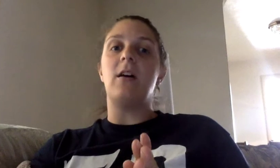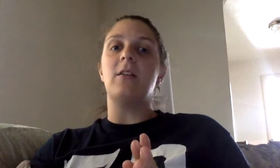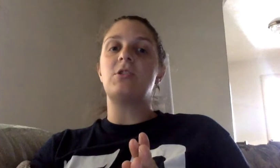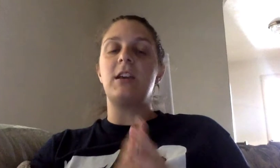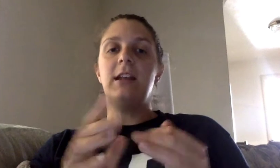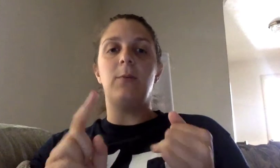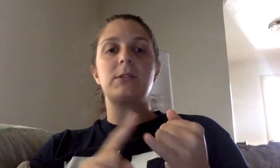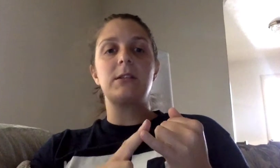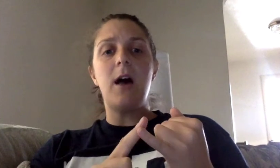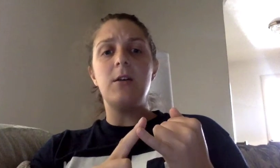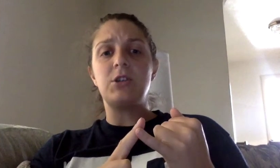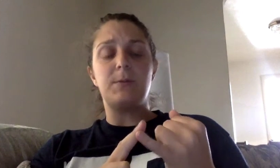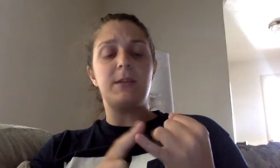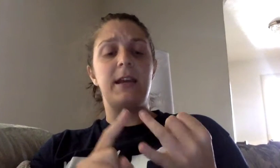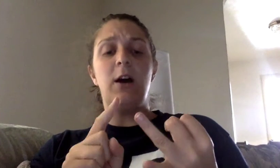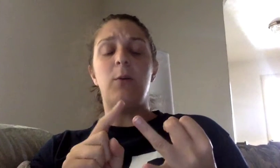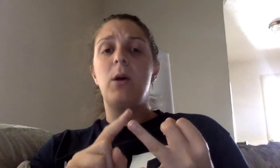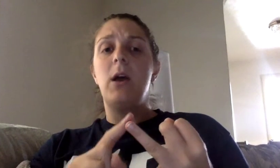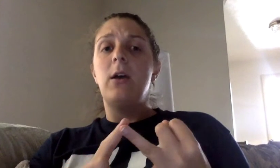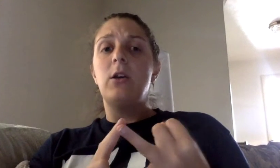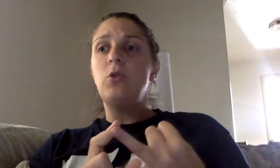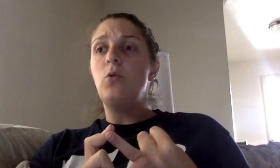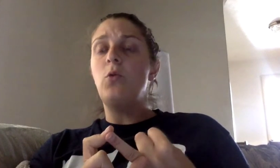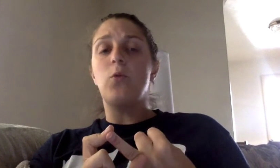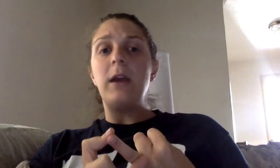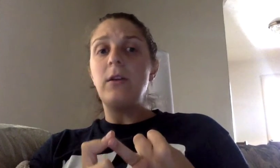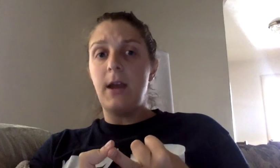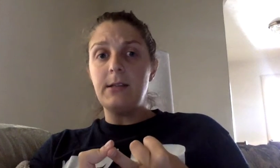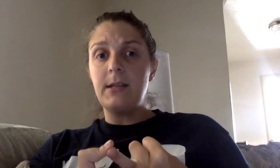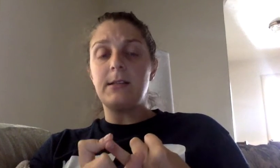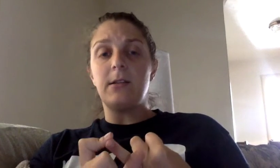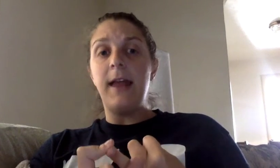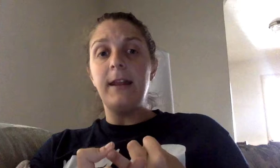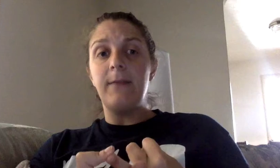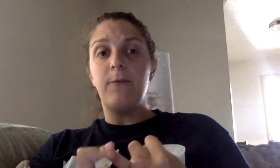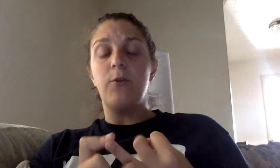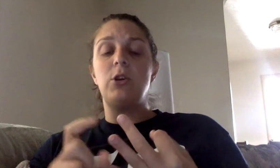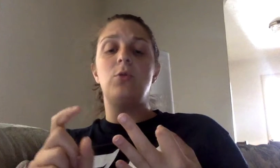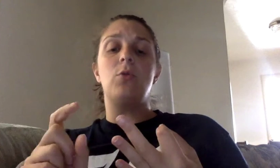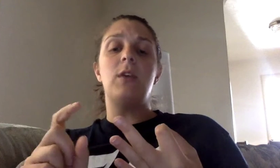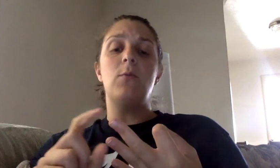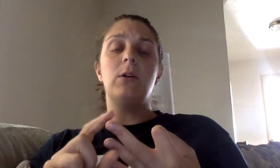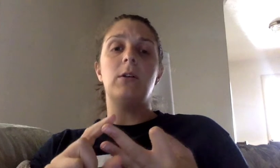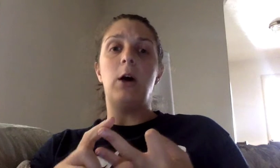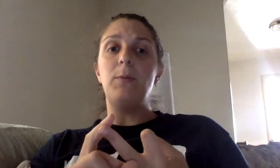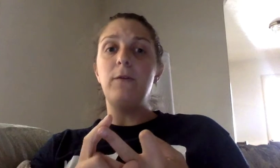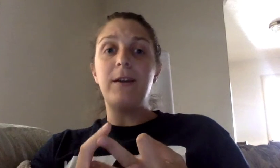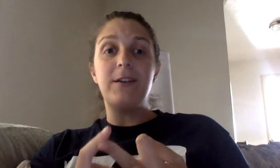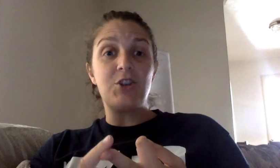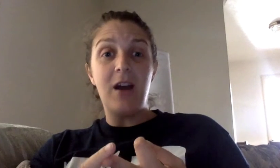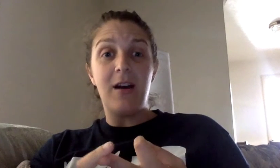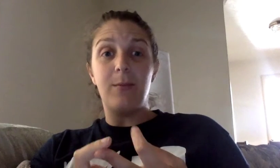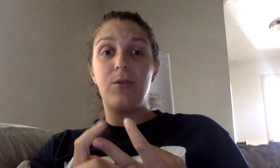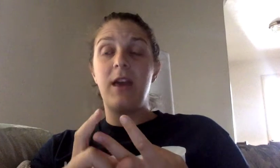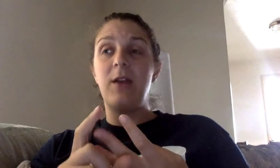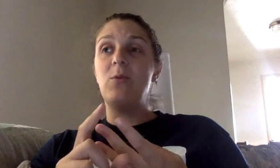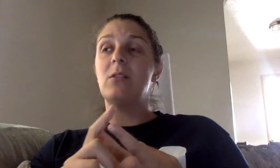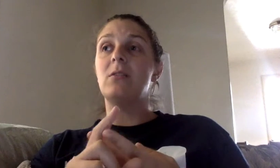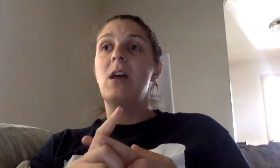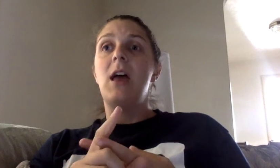knowledge. They can help with scholarships. They can help you write your essays. They'll edit them for you. They will help you find a job. They will